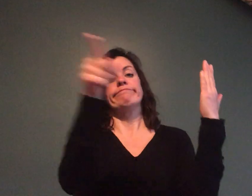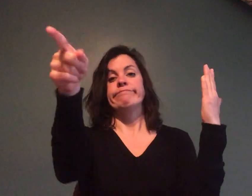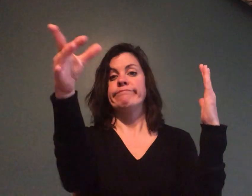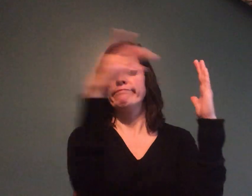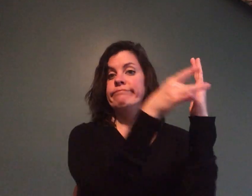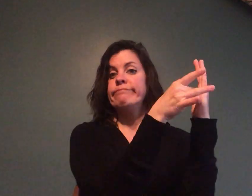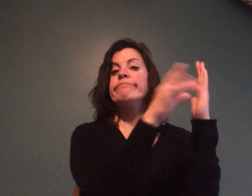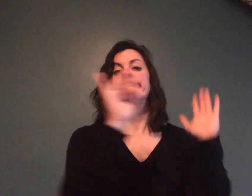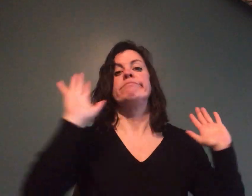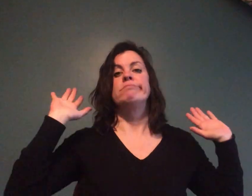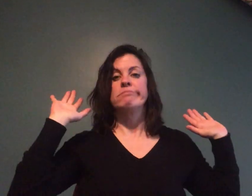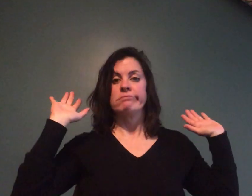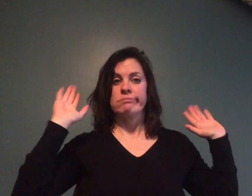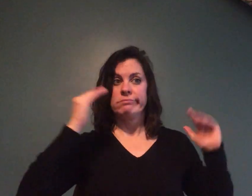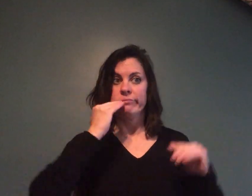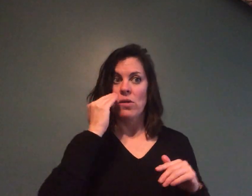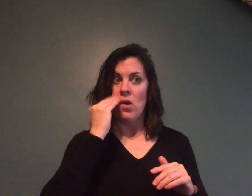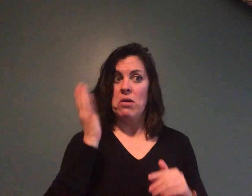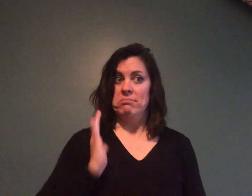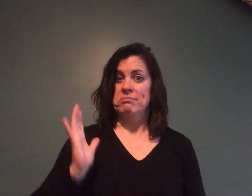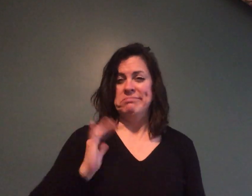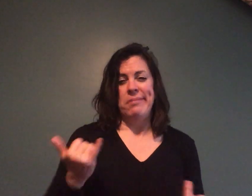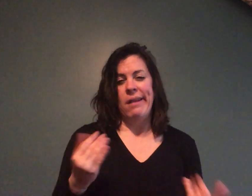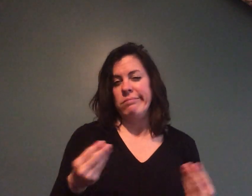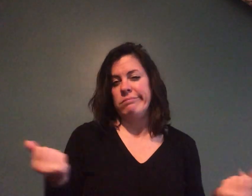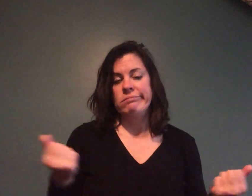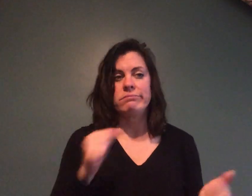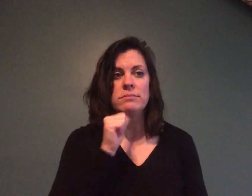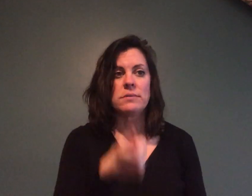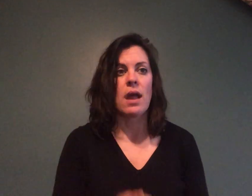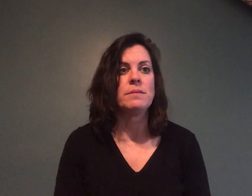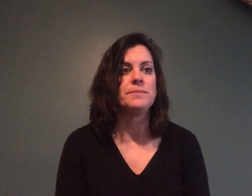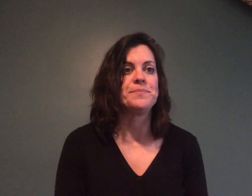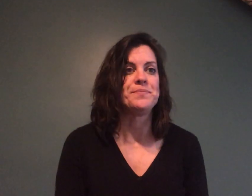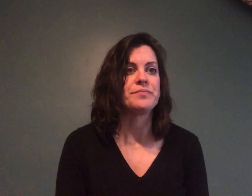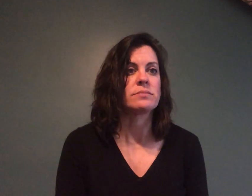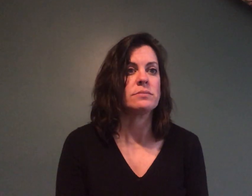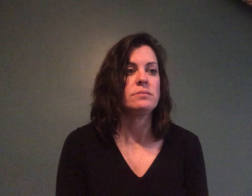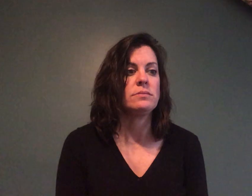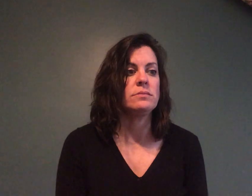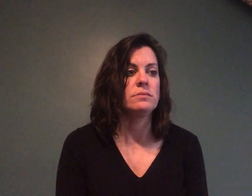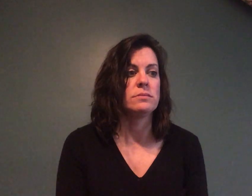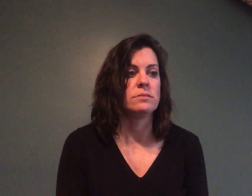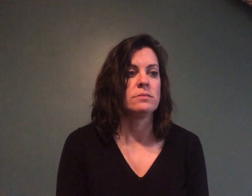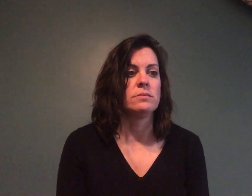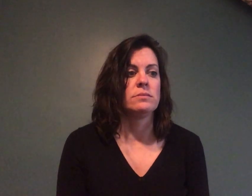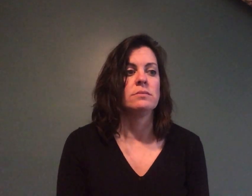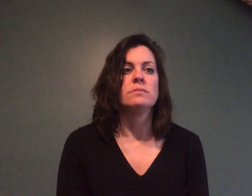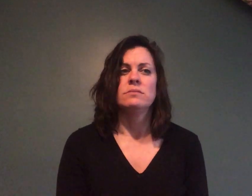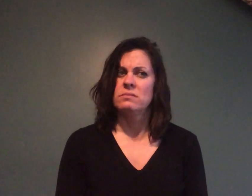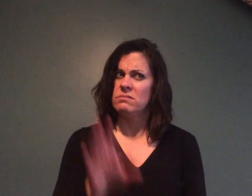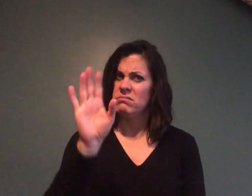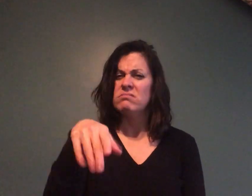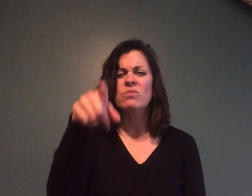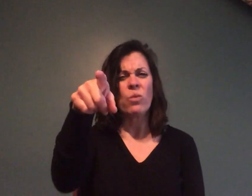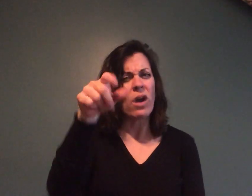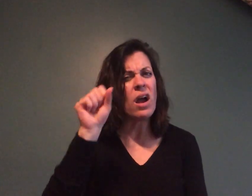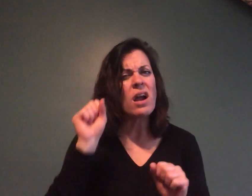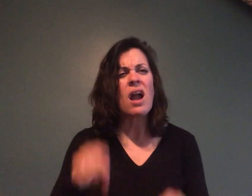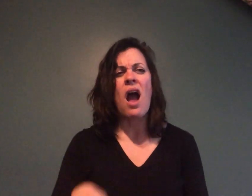PSD guys that will be watching later, all we're doing is we're Googling different things as we go along, and you've seen us do this in the past.